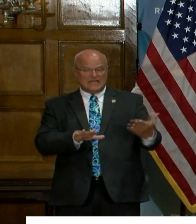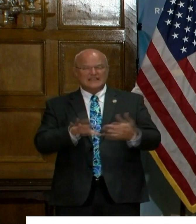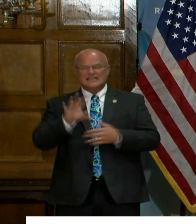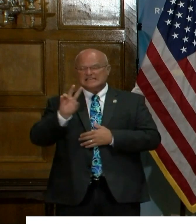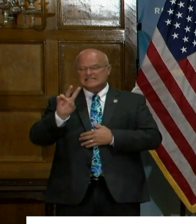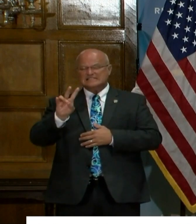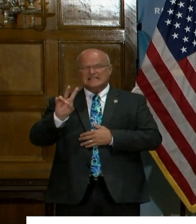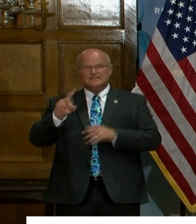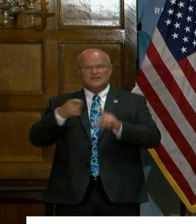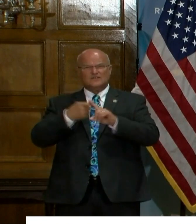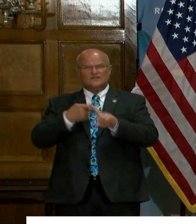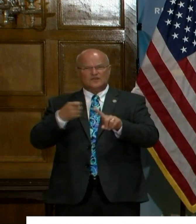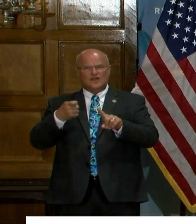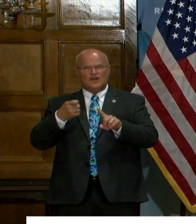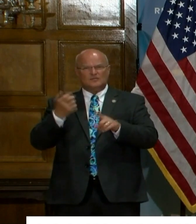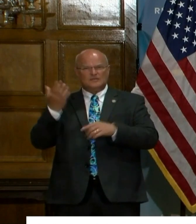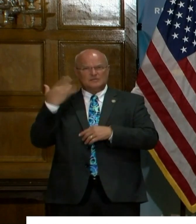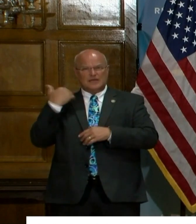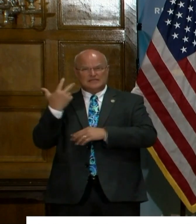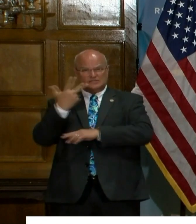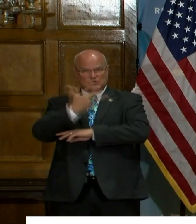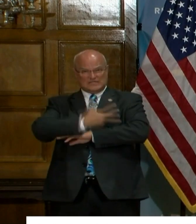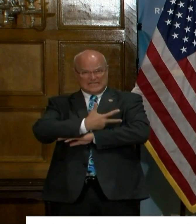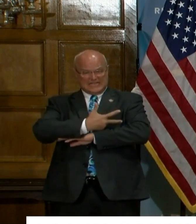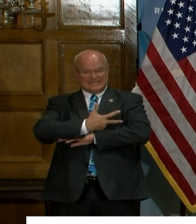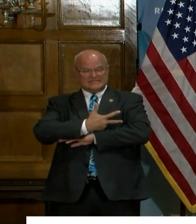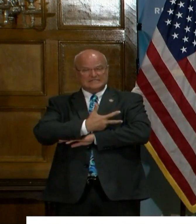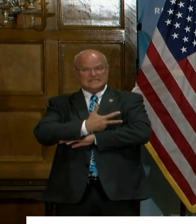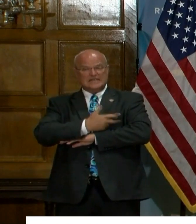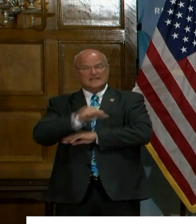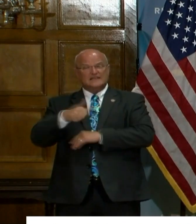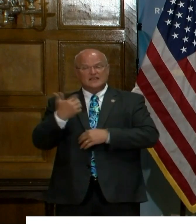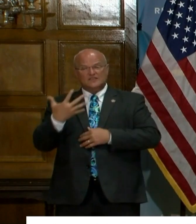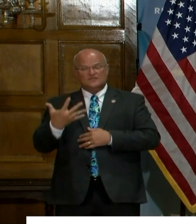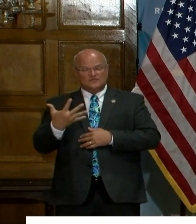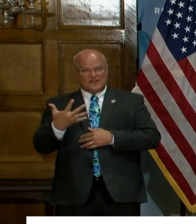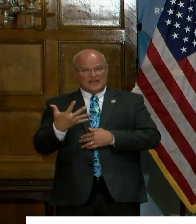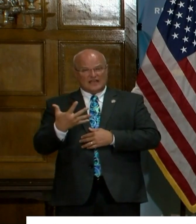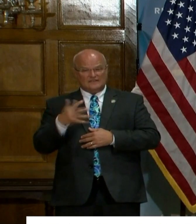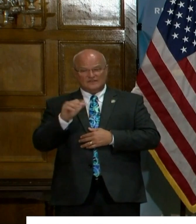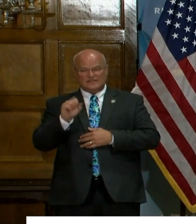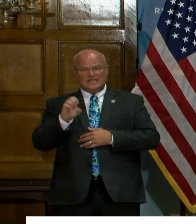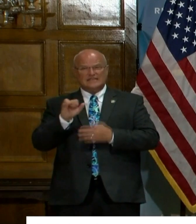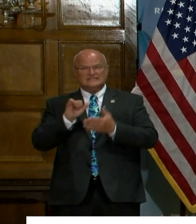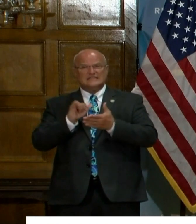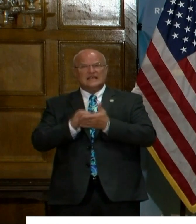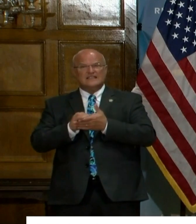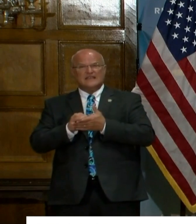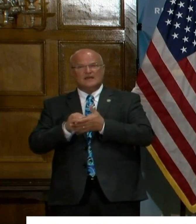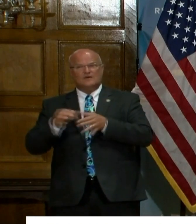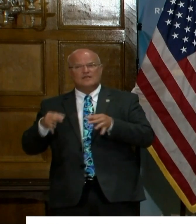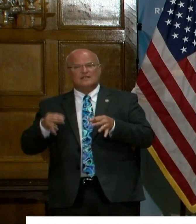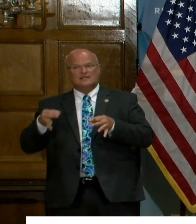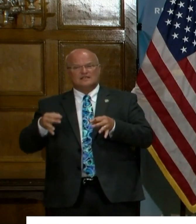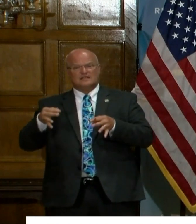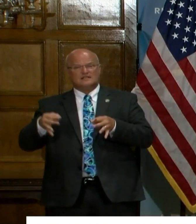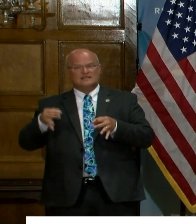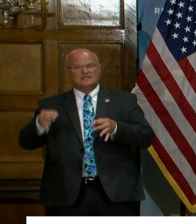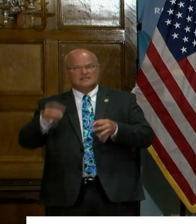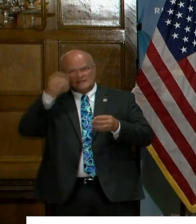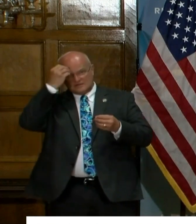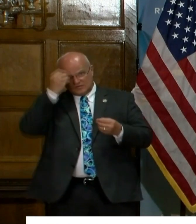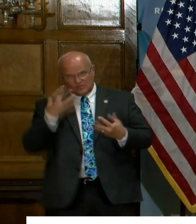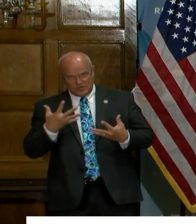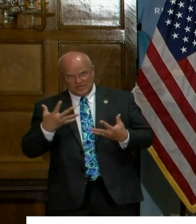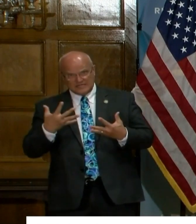7 of those are from the last 3 days, and the other 5 are cases that were delayed in being reported to